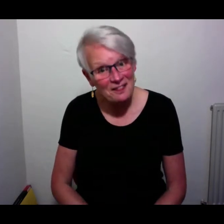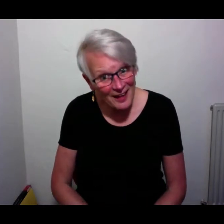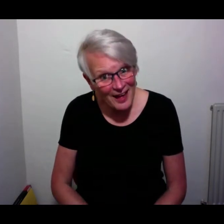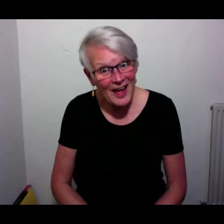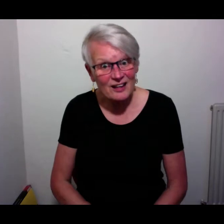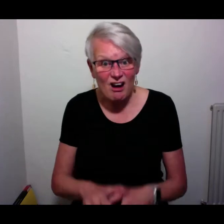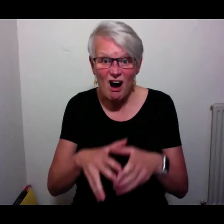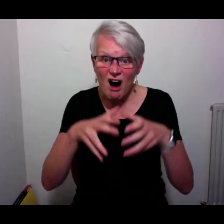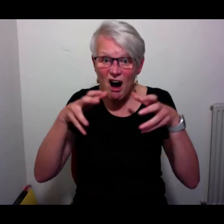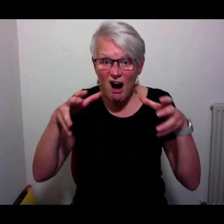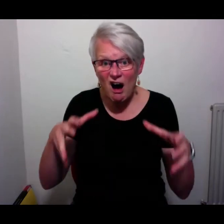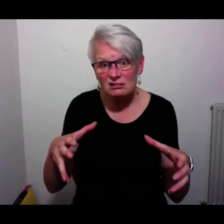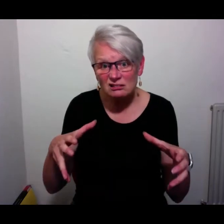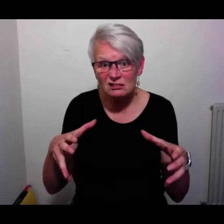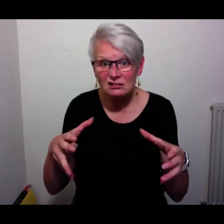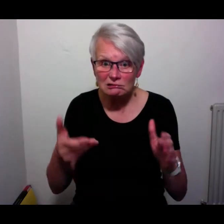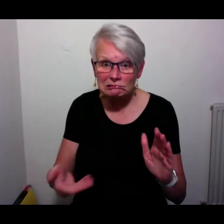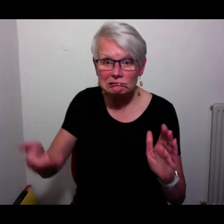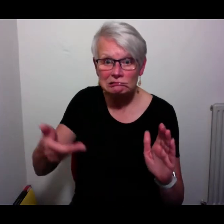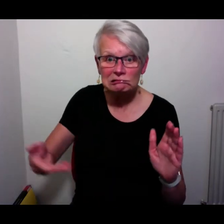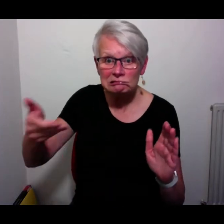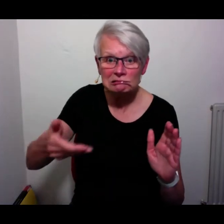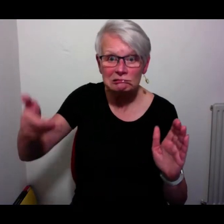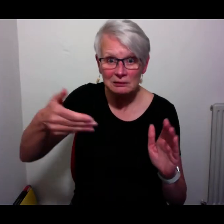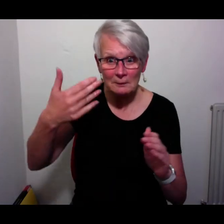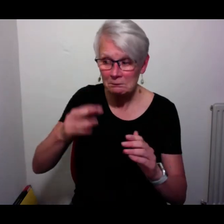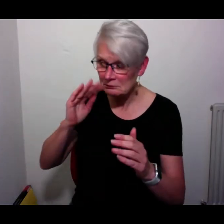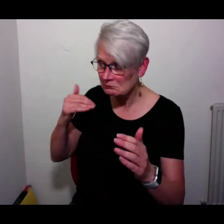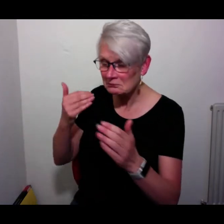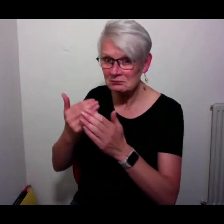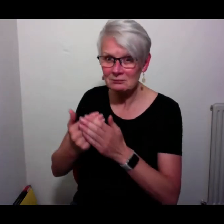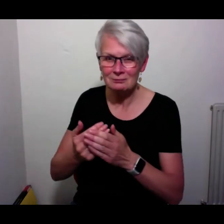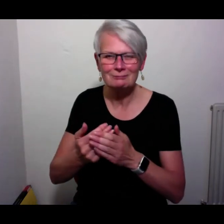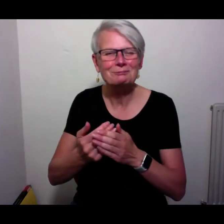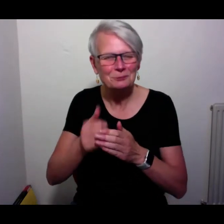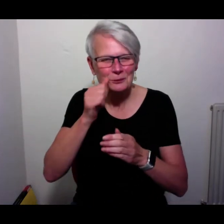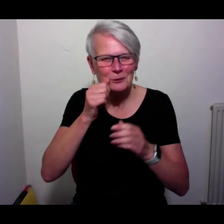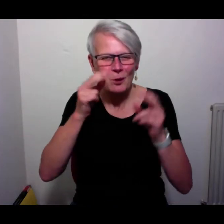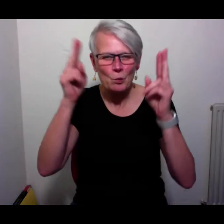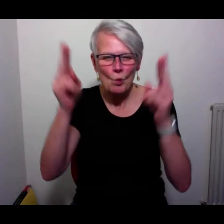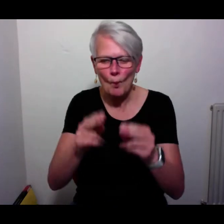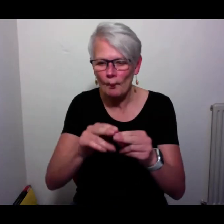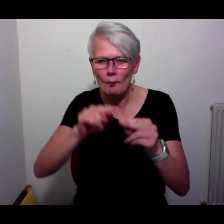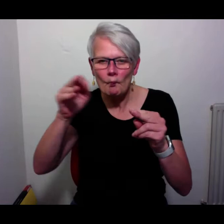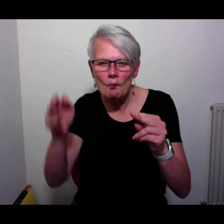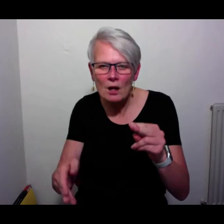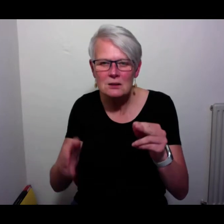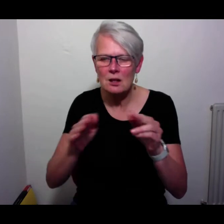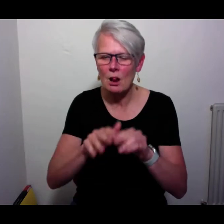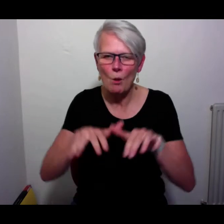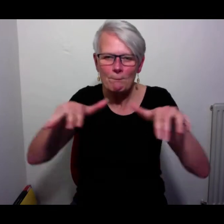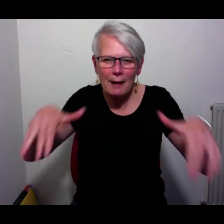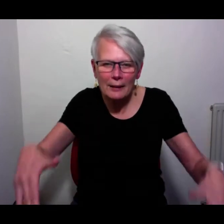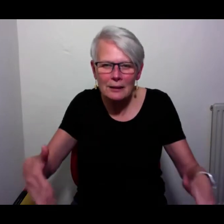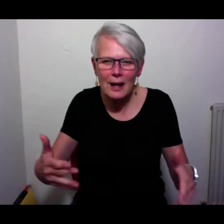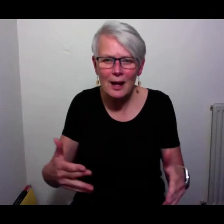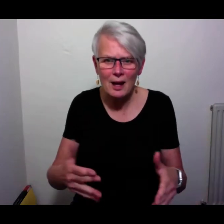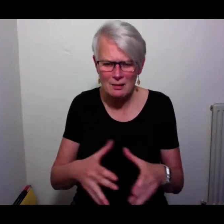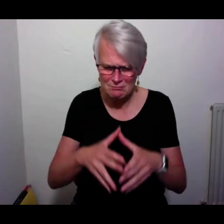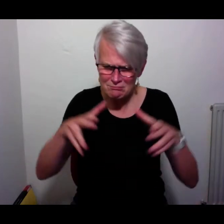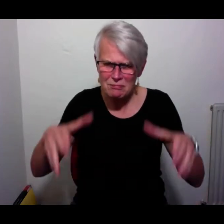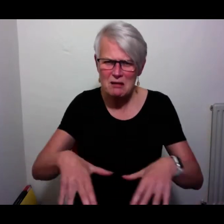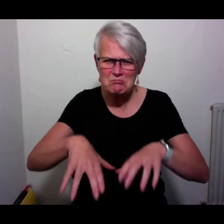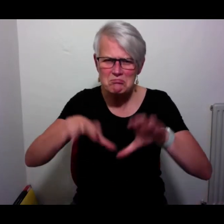arse accentuation through the years with bustles and panniers, crinoline hoops. Big asses have been in a